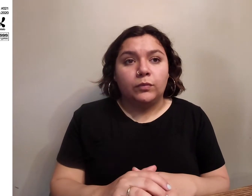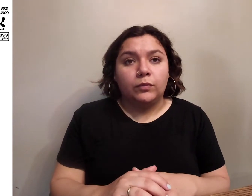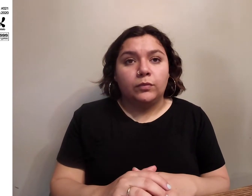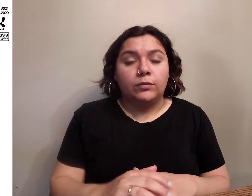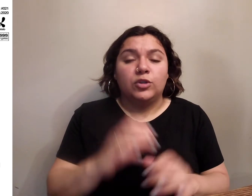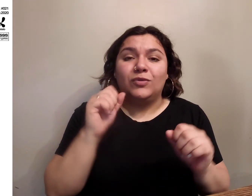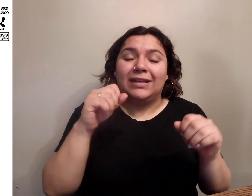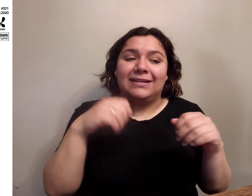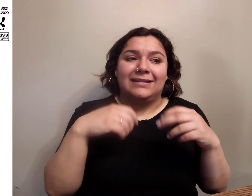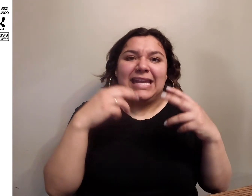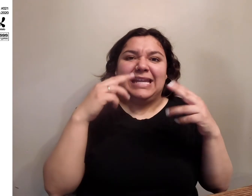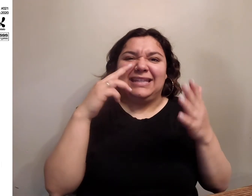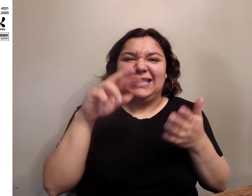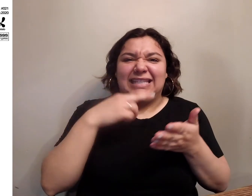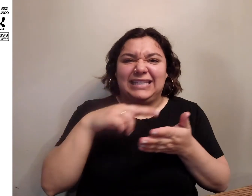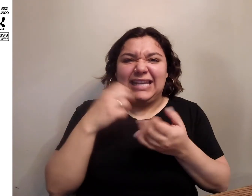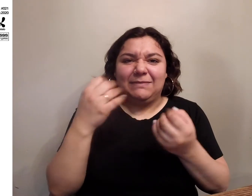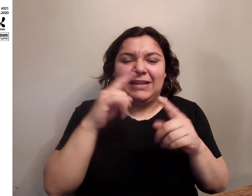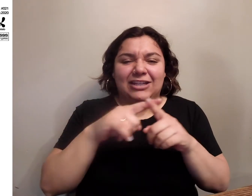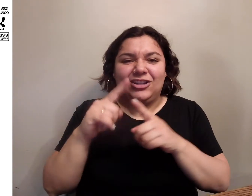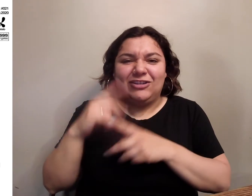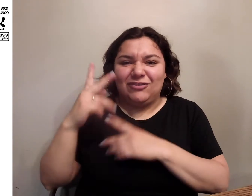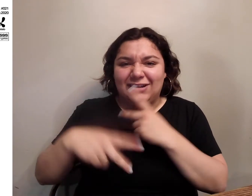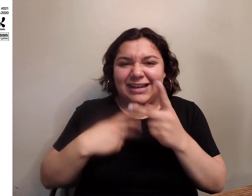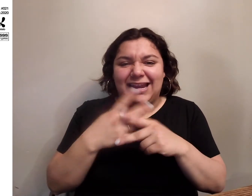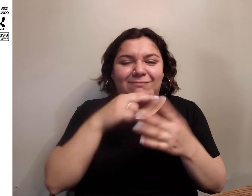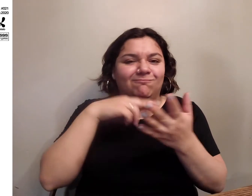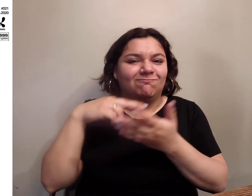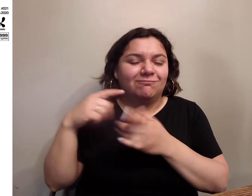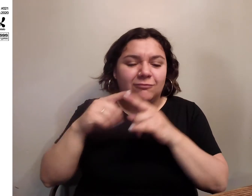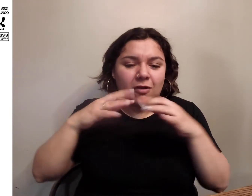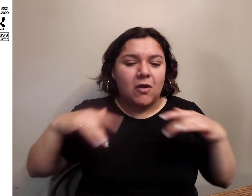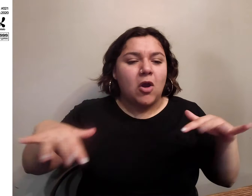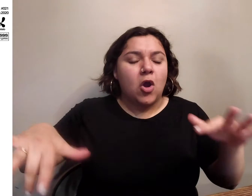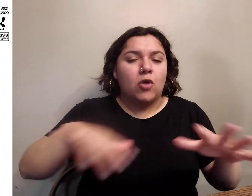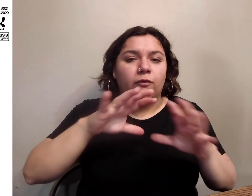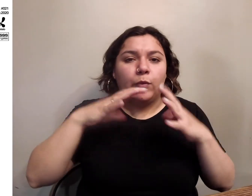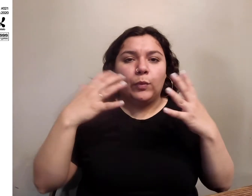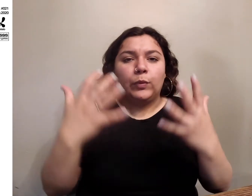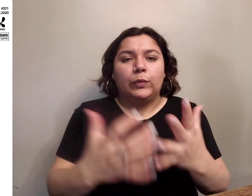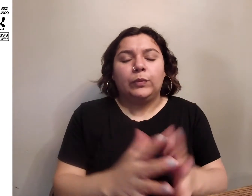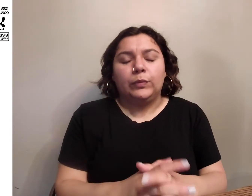dance, so many different dances from all over the world and,